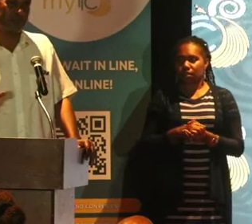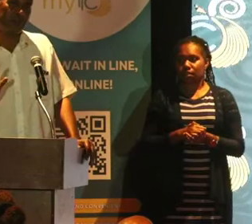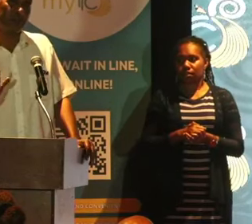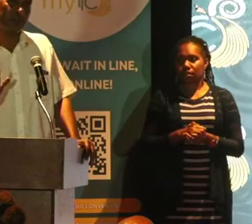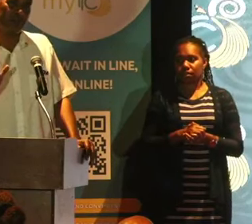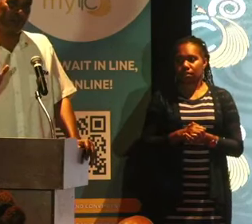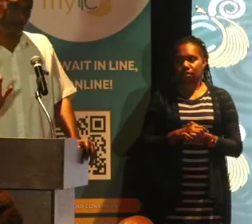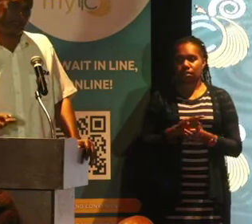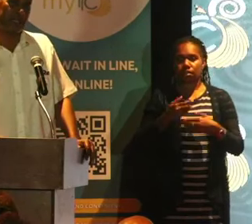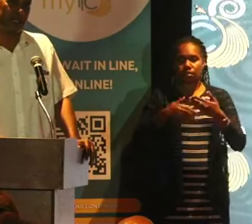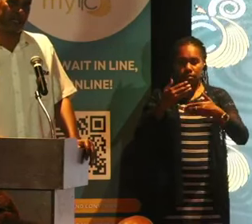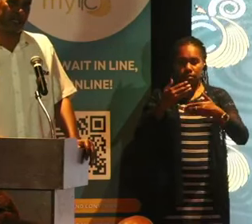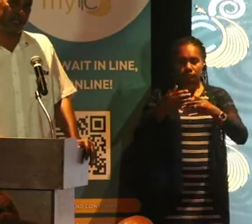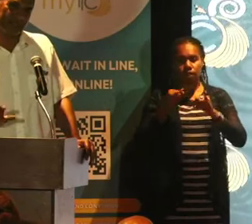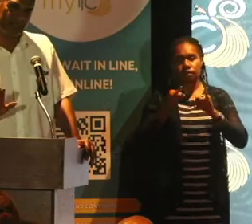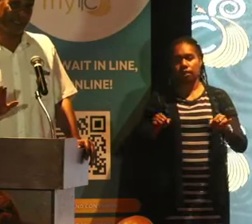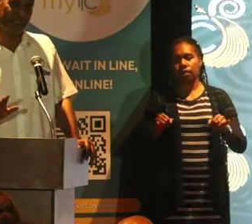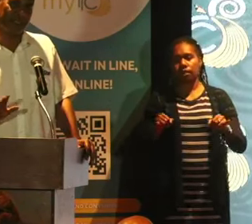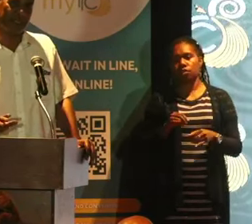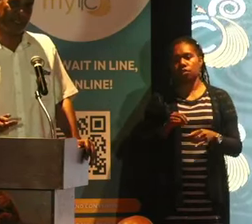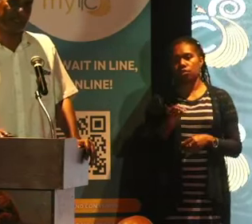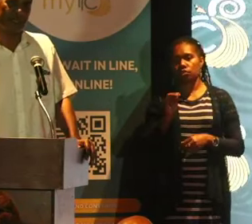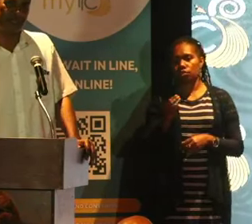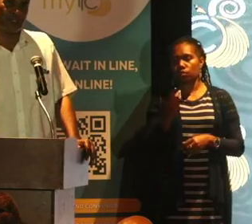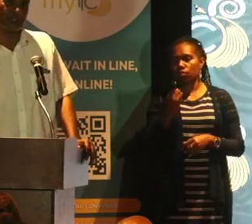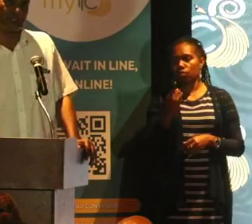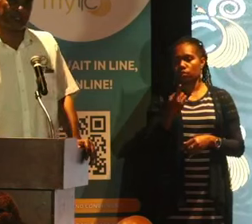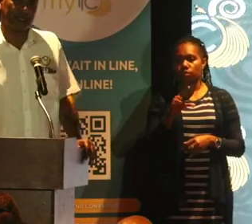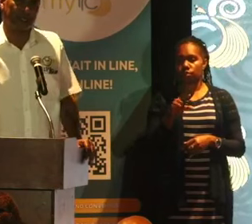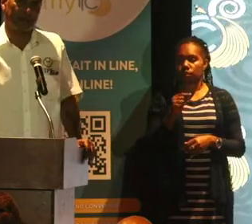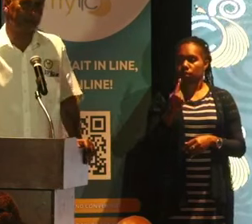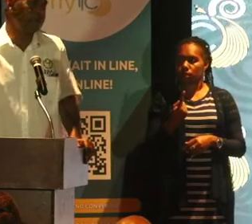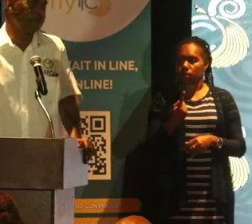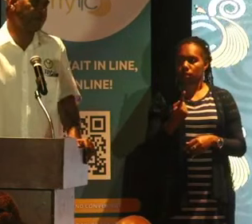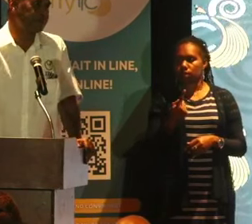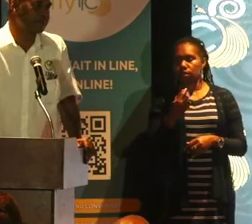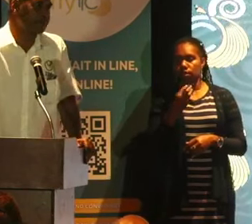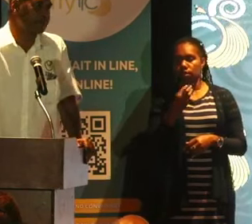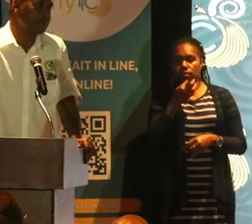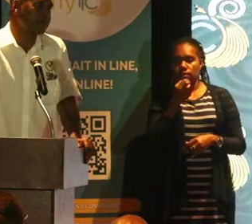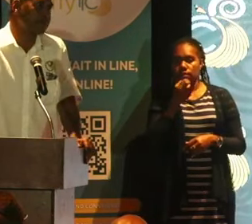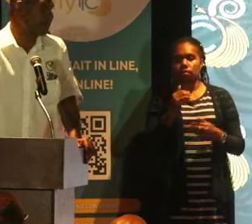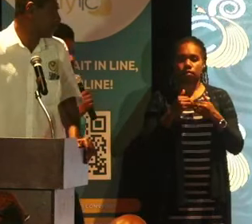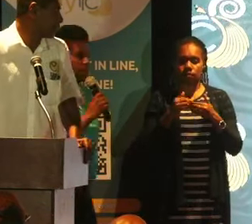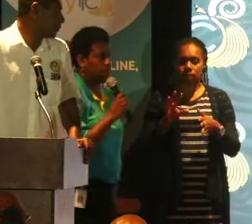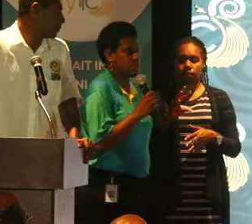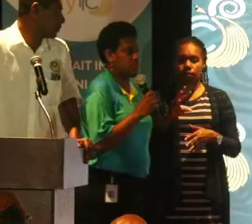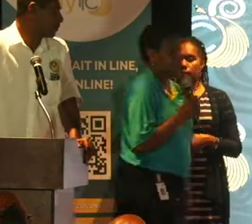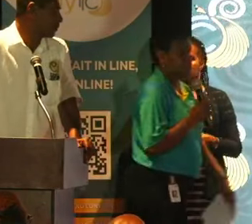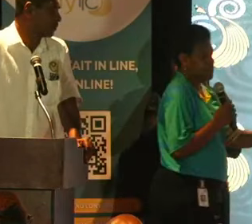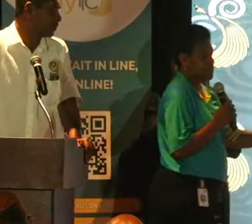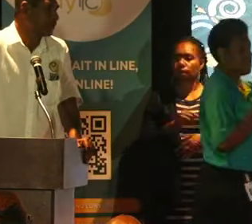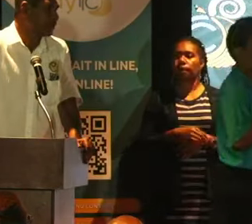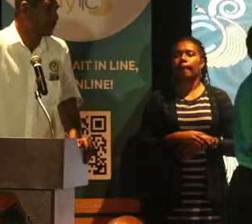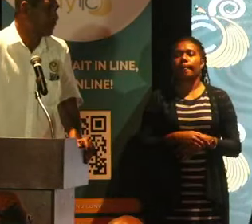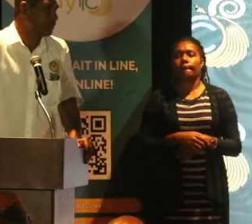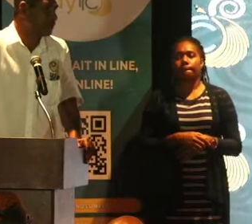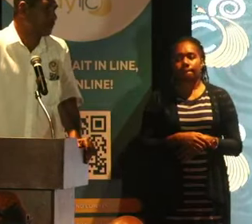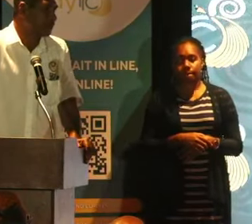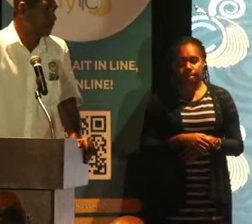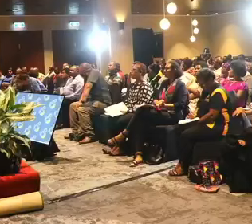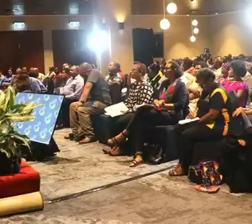it's important to have a business idea. I'll just keep it as short as that. Thank you. Thank you. We'll take the last question from